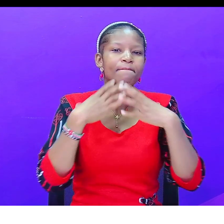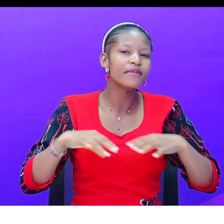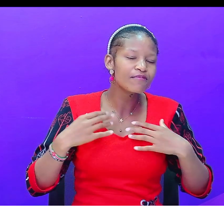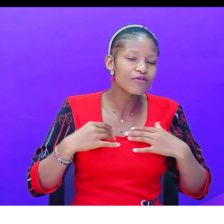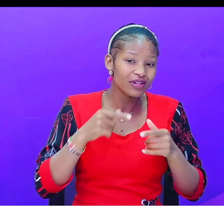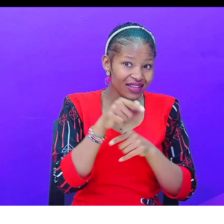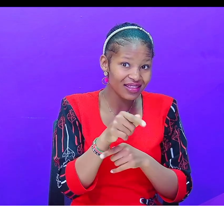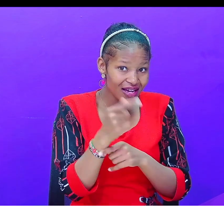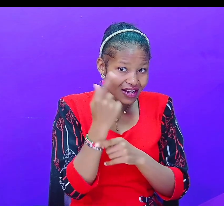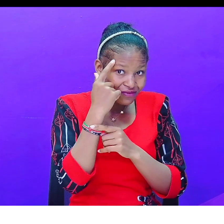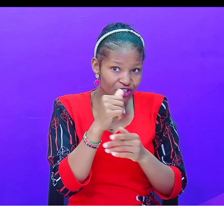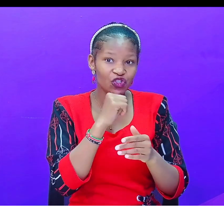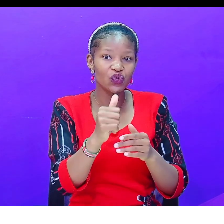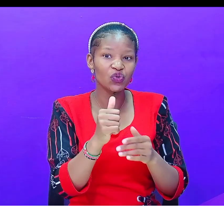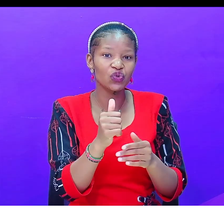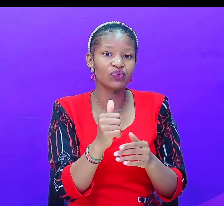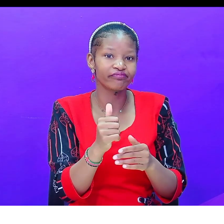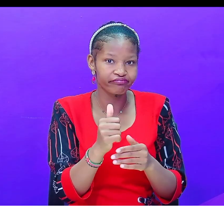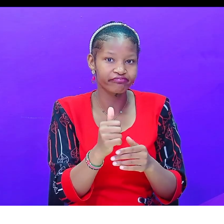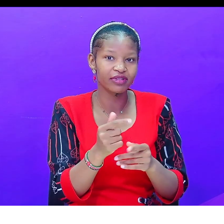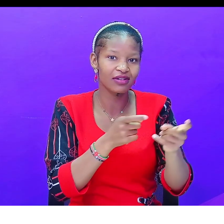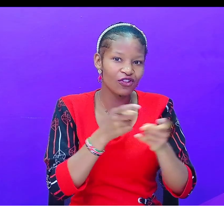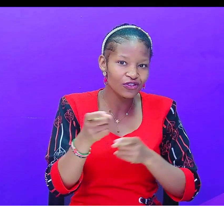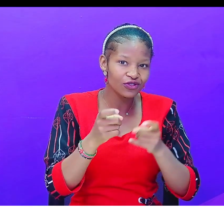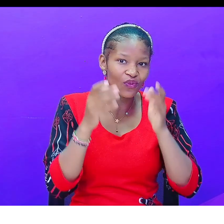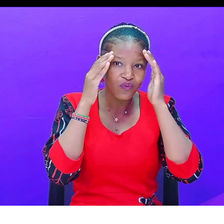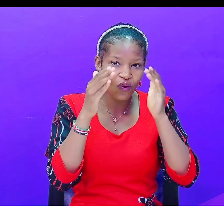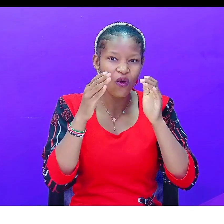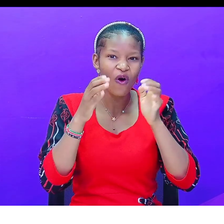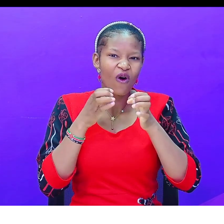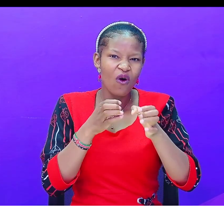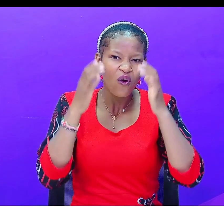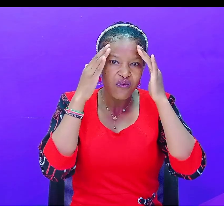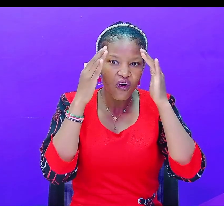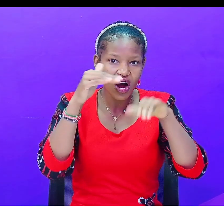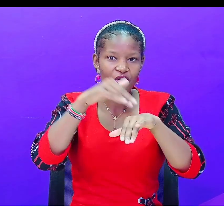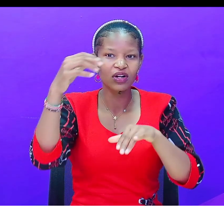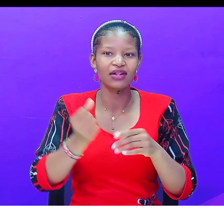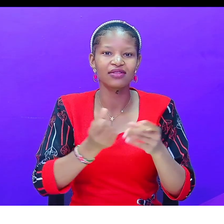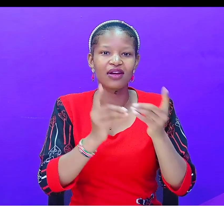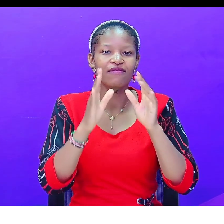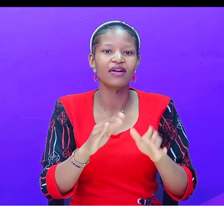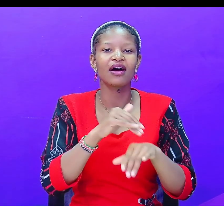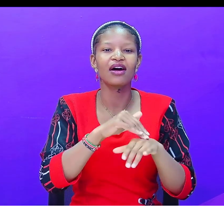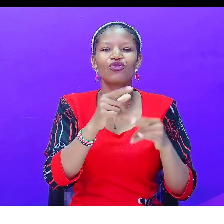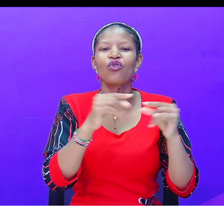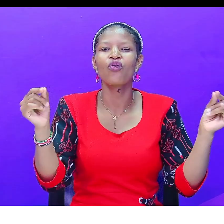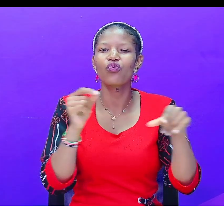remarks underline his administration's focus on delivery and long-term development, highlighting the